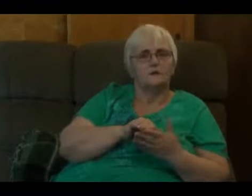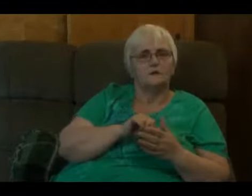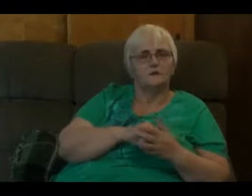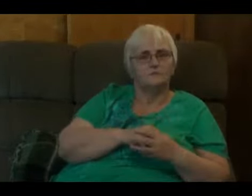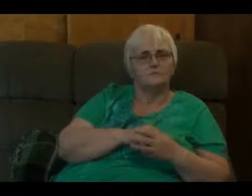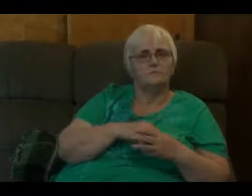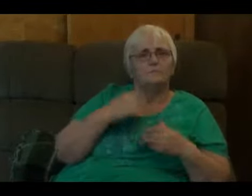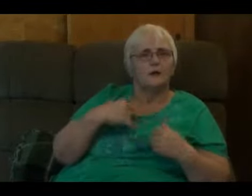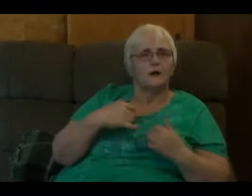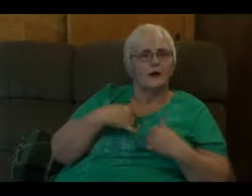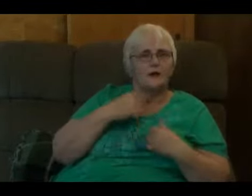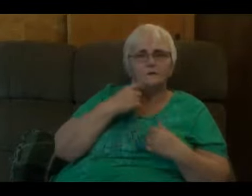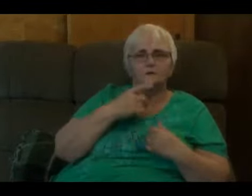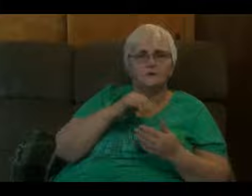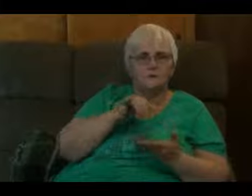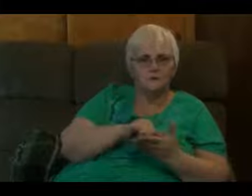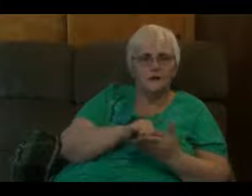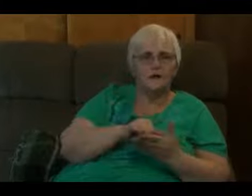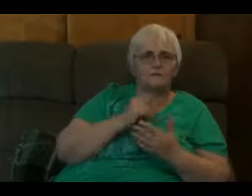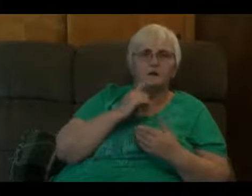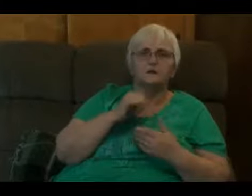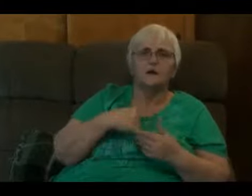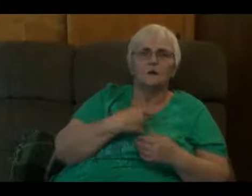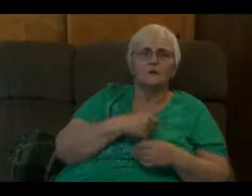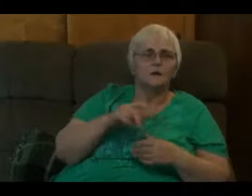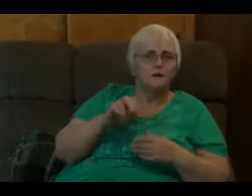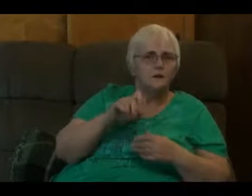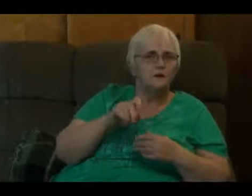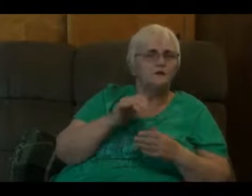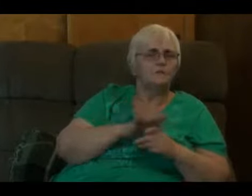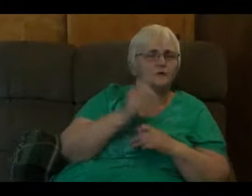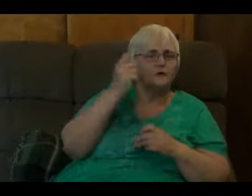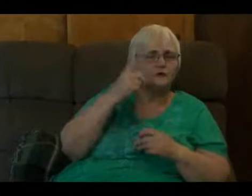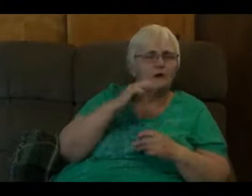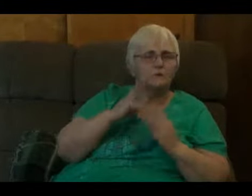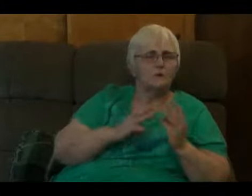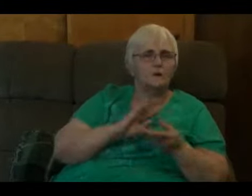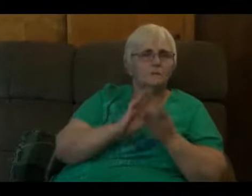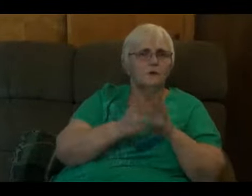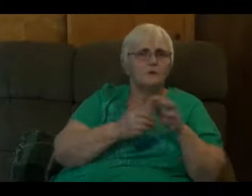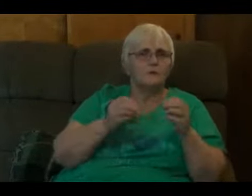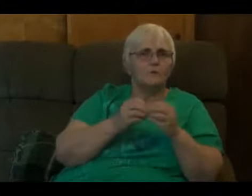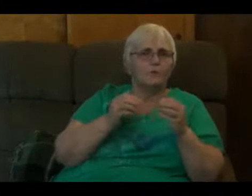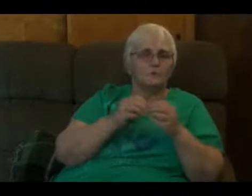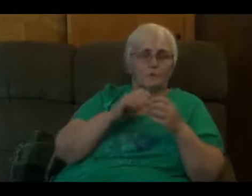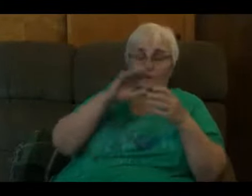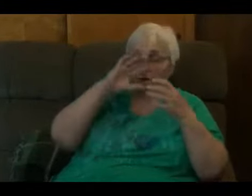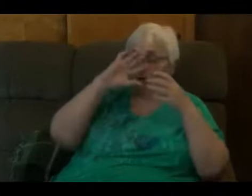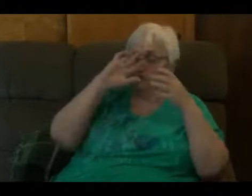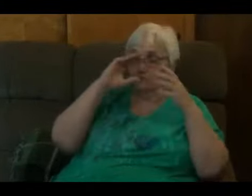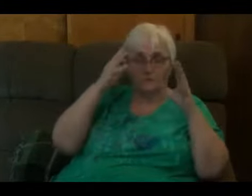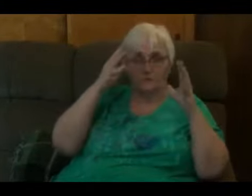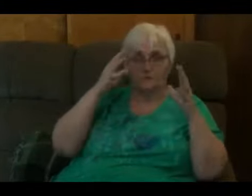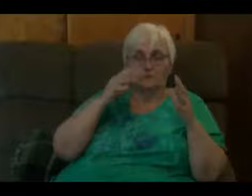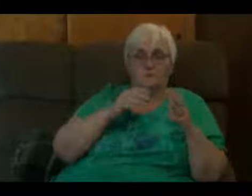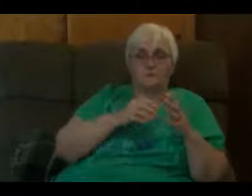Now, having said that, the fact that we need clarity, the world is becoming more and more confused. Okay, there